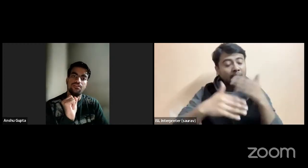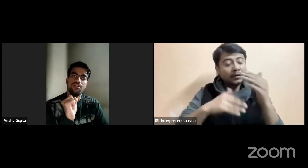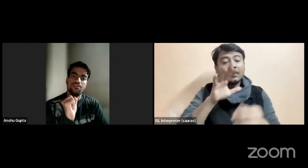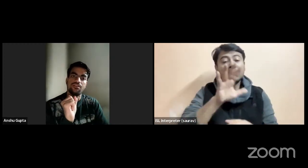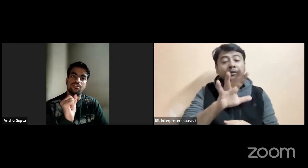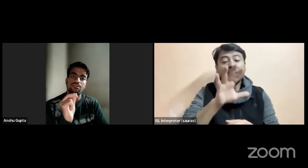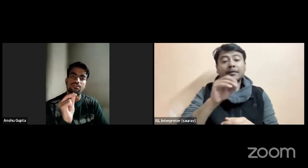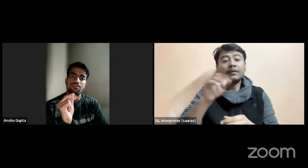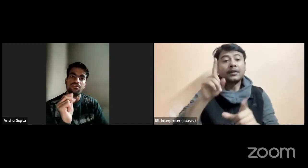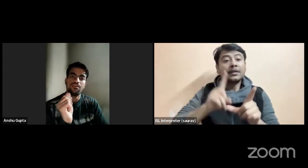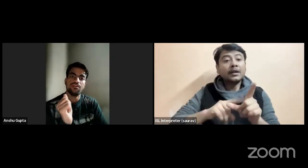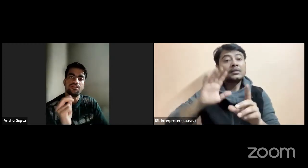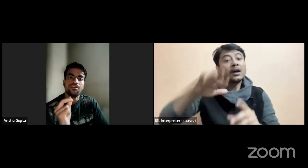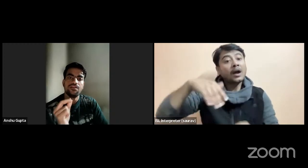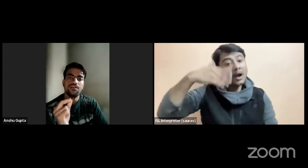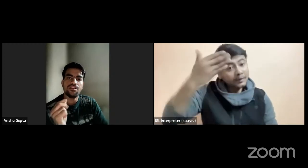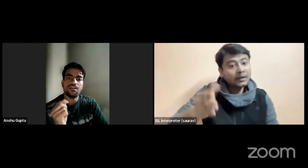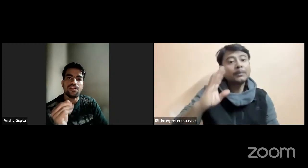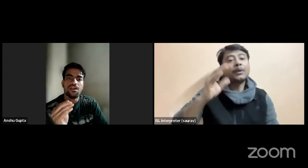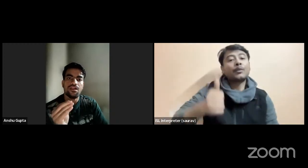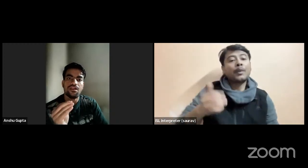we have crossed that period.